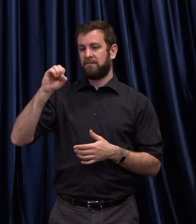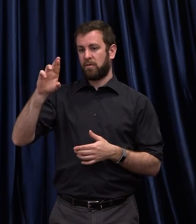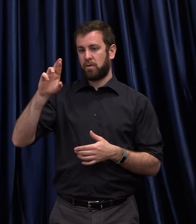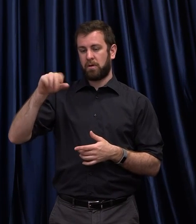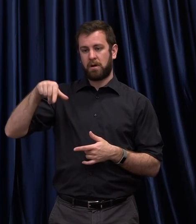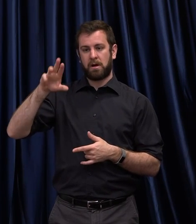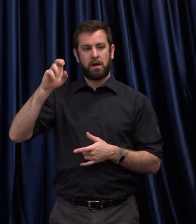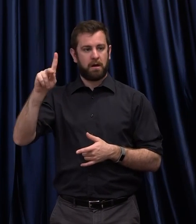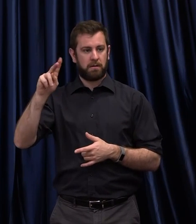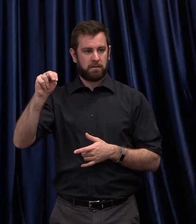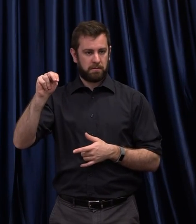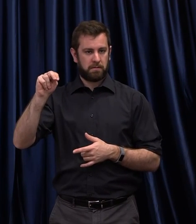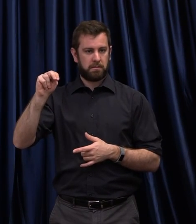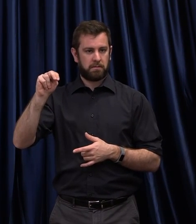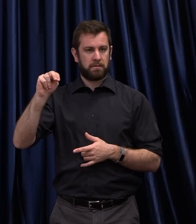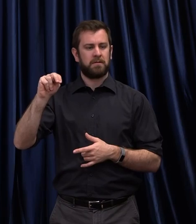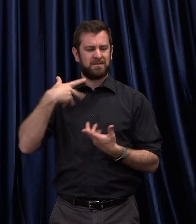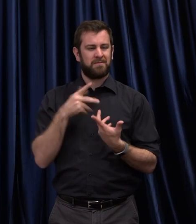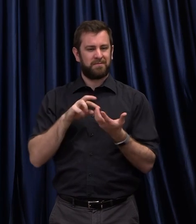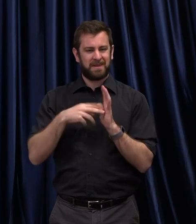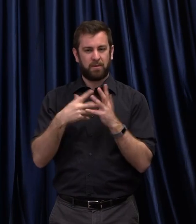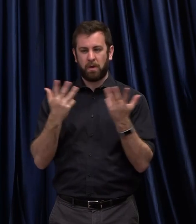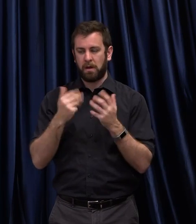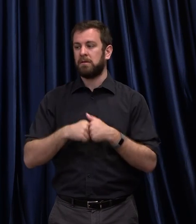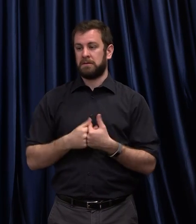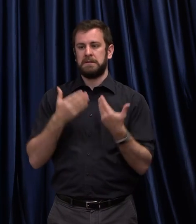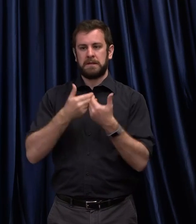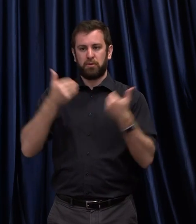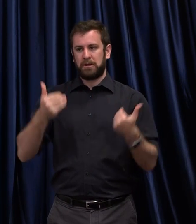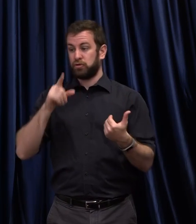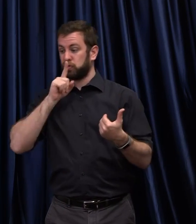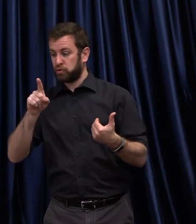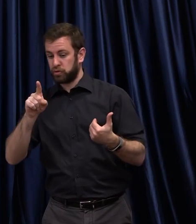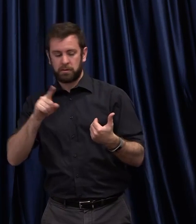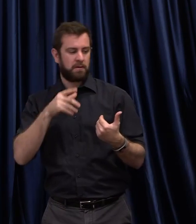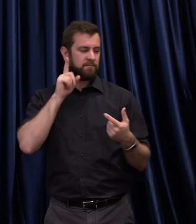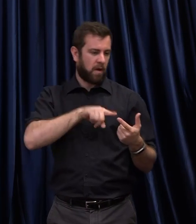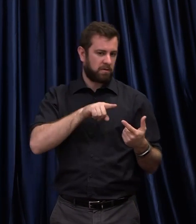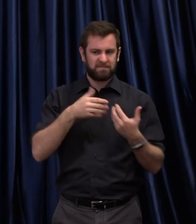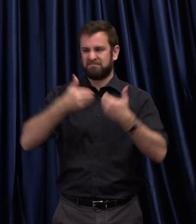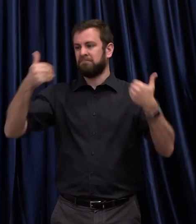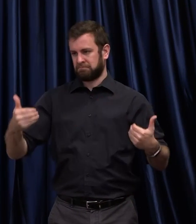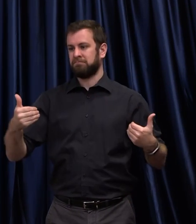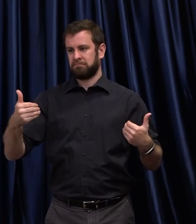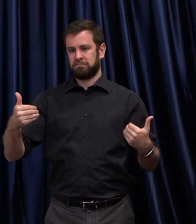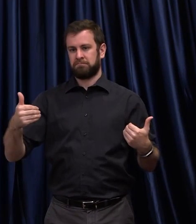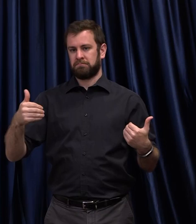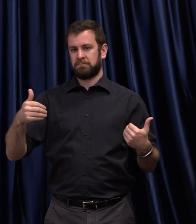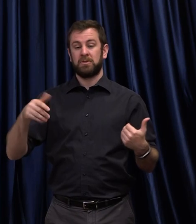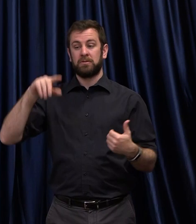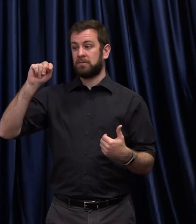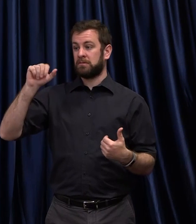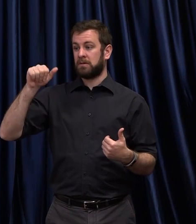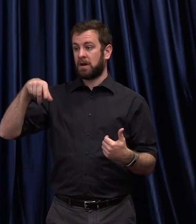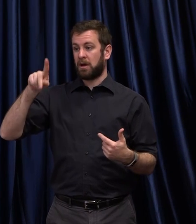that which separates truth from falsehood. So as a result of our fast, taqwa